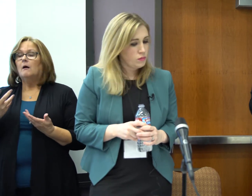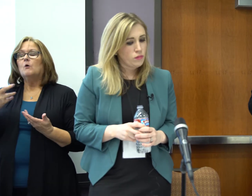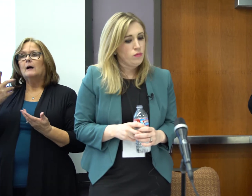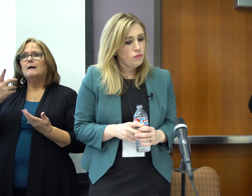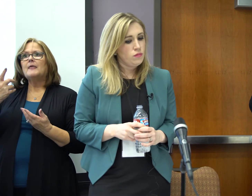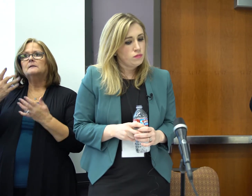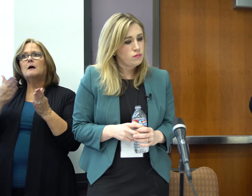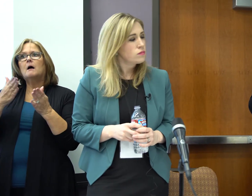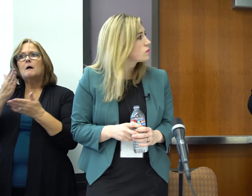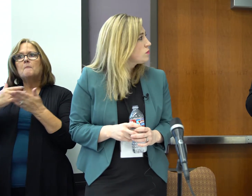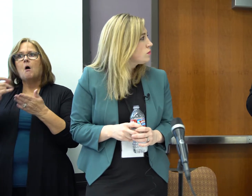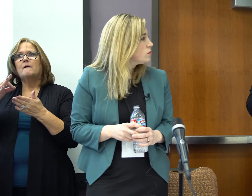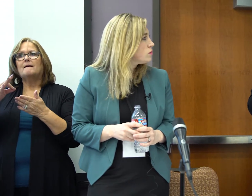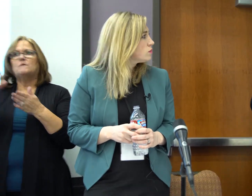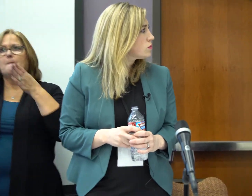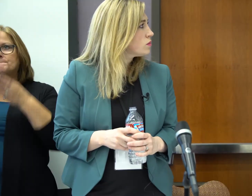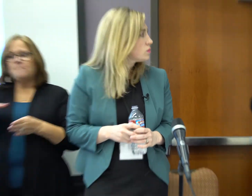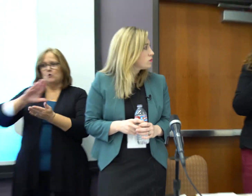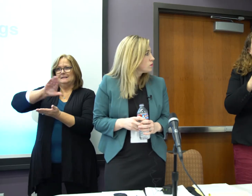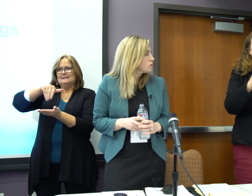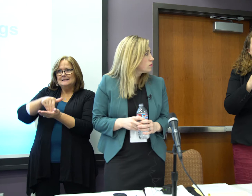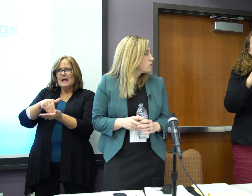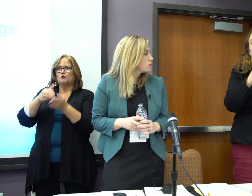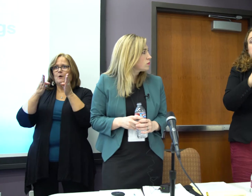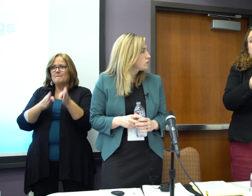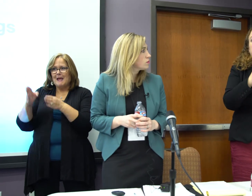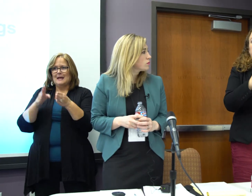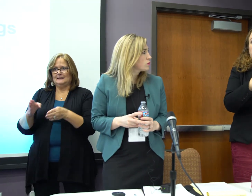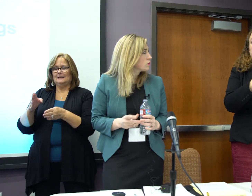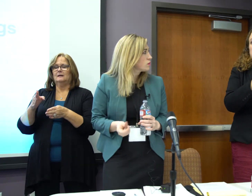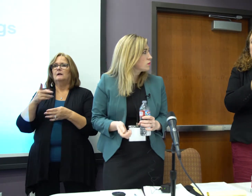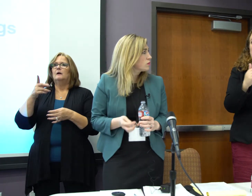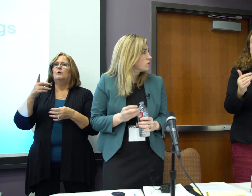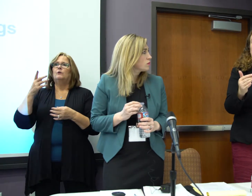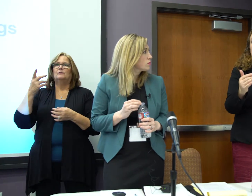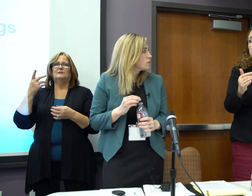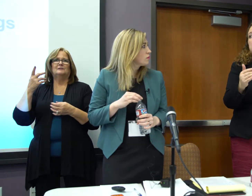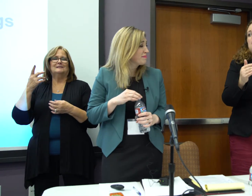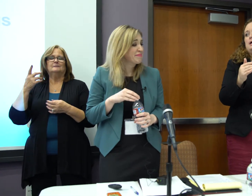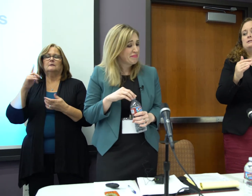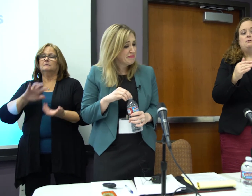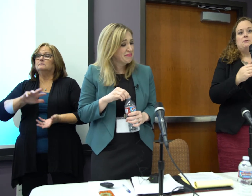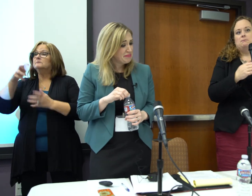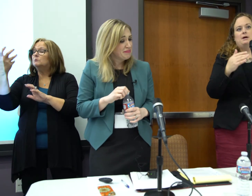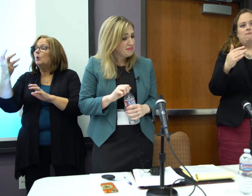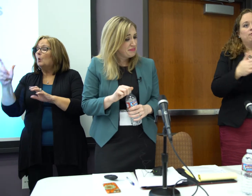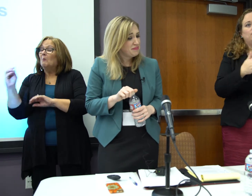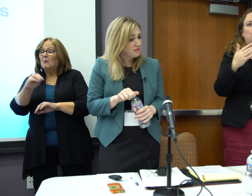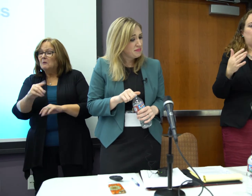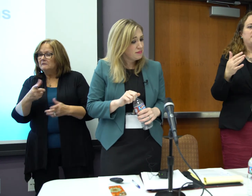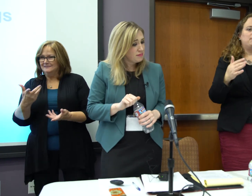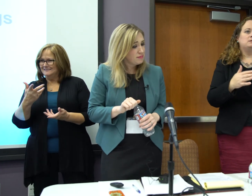person-centered planning, but also you certainly don't want to put some people have lived together before and it's gone horribly wrong, and so you don't kind